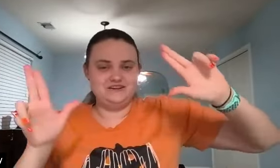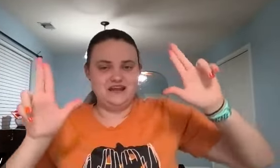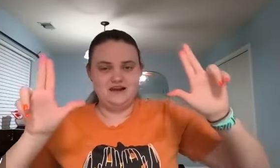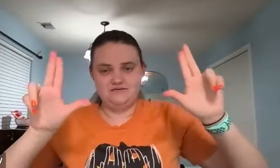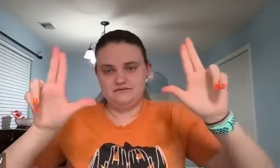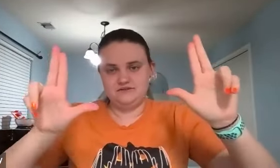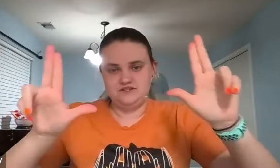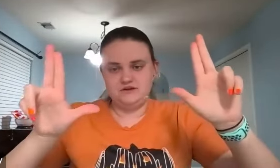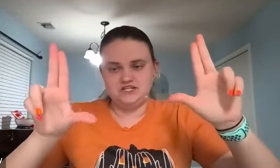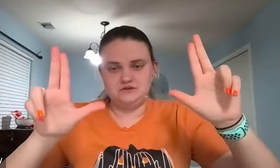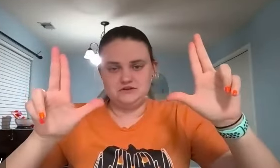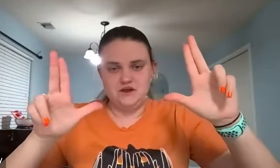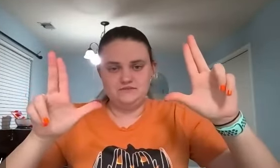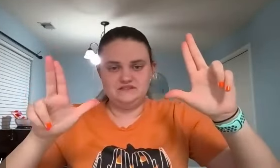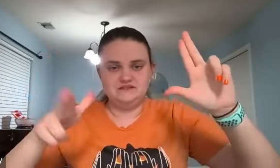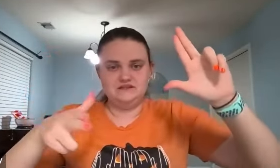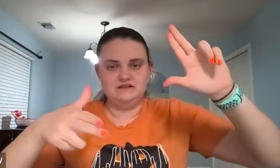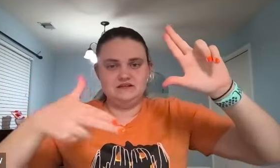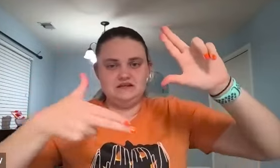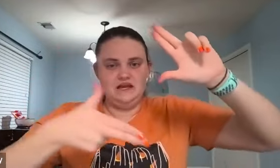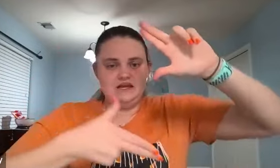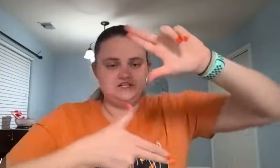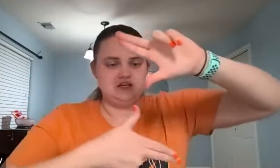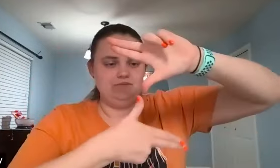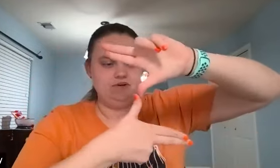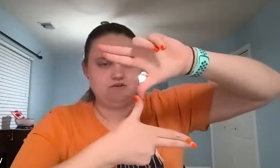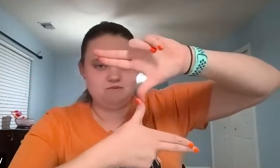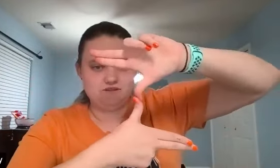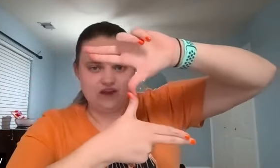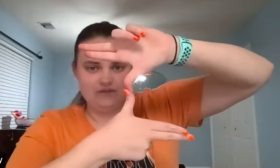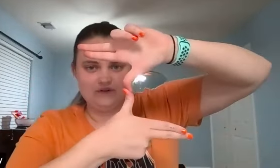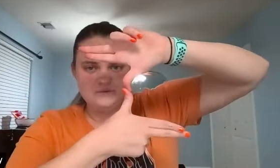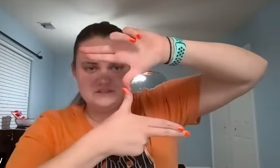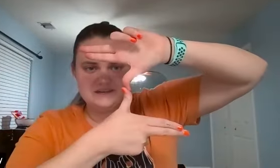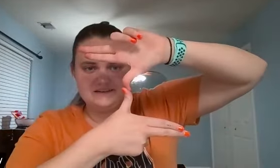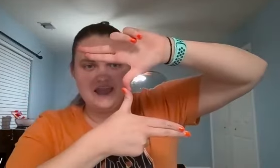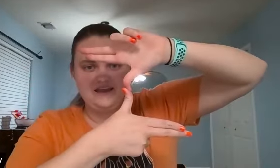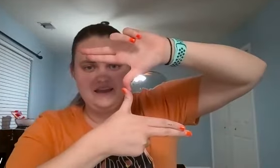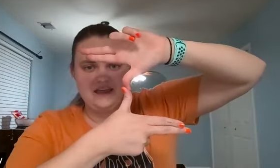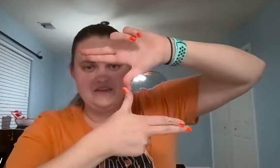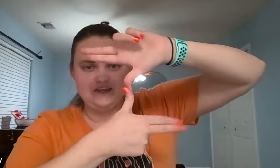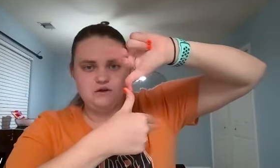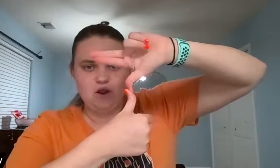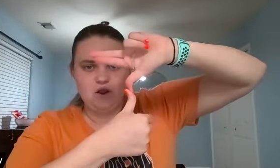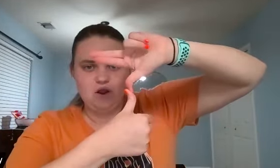going to have 2 H's with your thumbs and you're going to put your thumbs on top. So almost like, yeah. And then you go